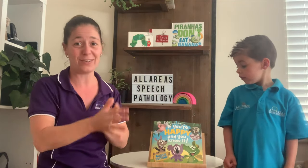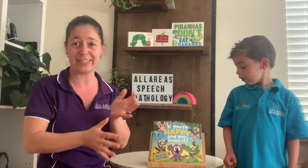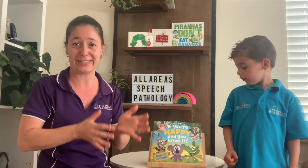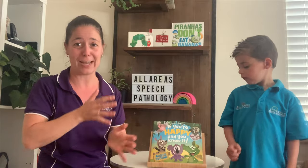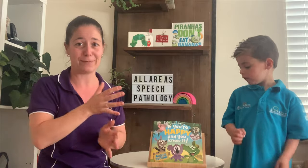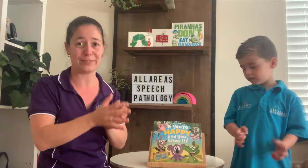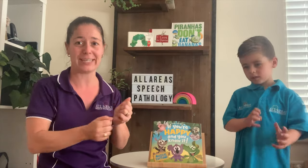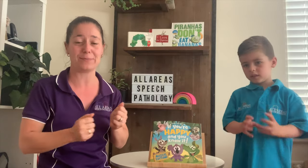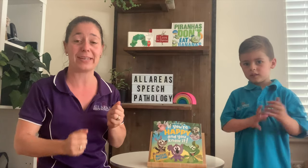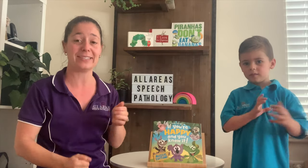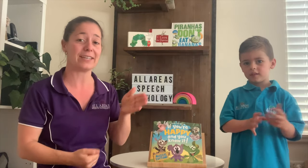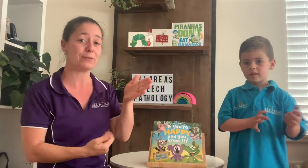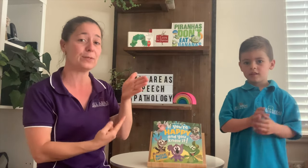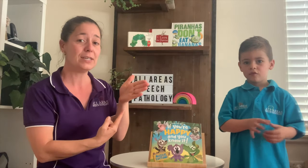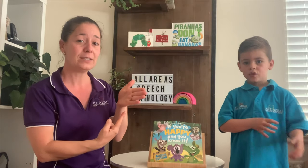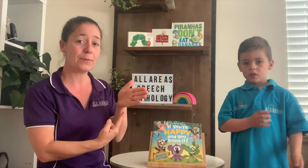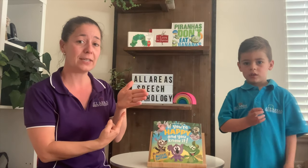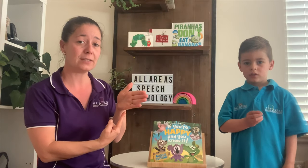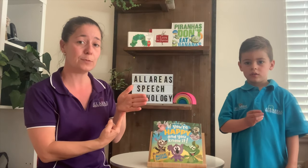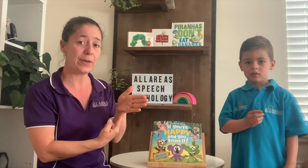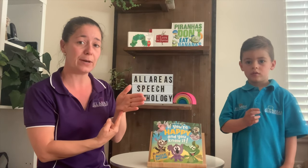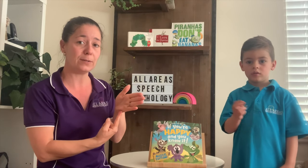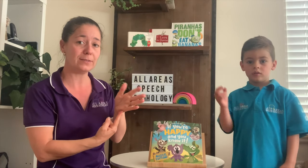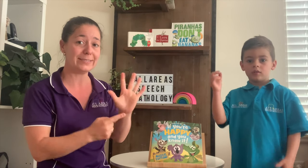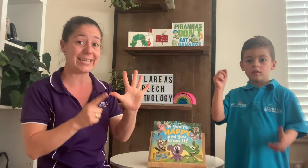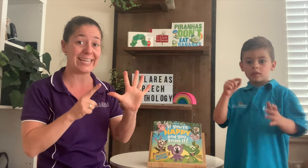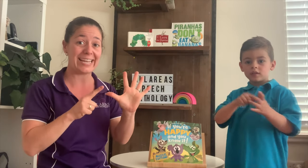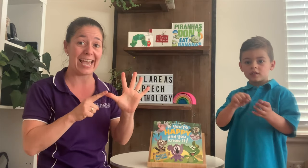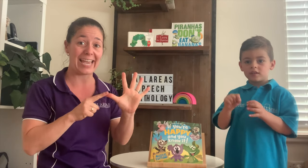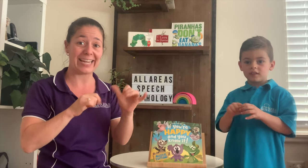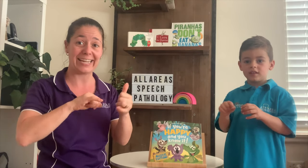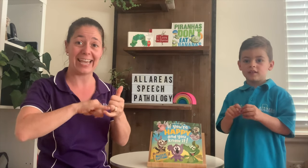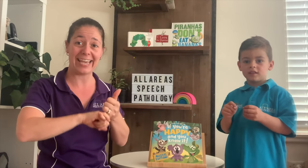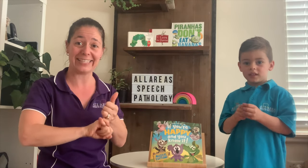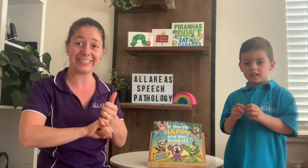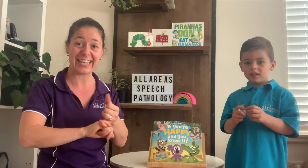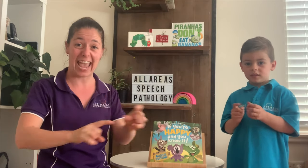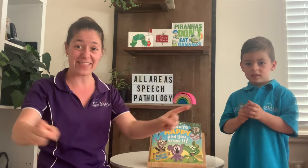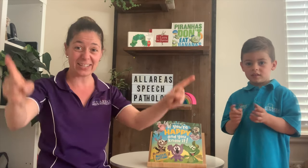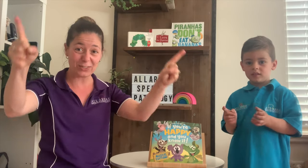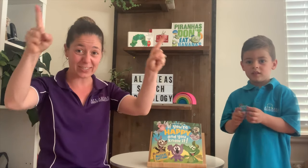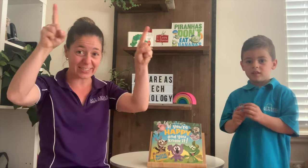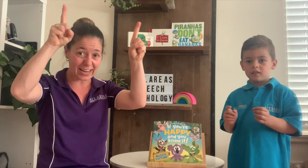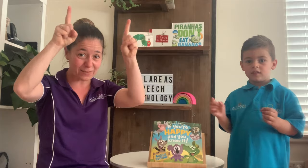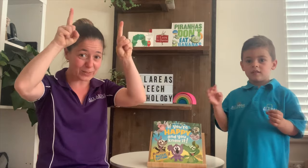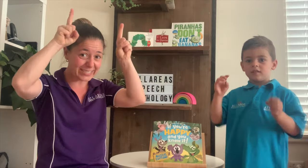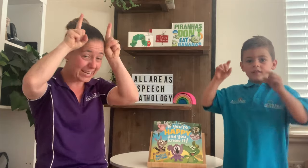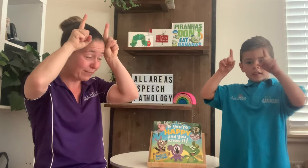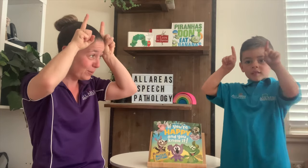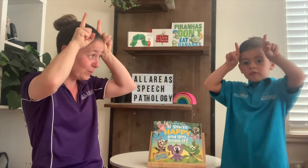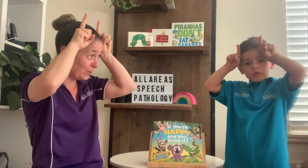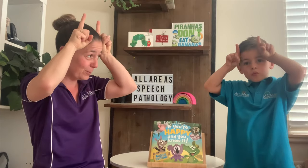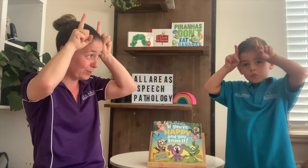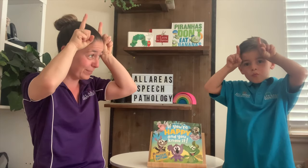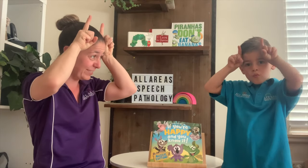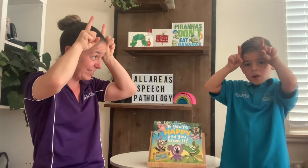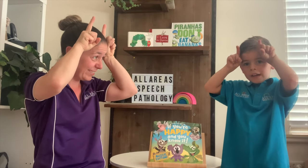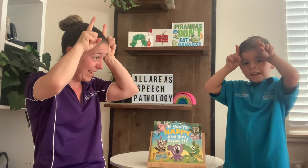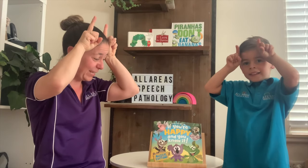a sign for Tasmanian devil, so we're going to spell T-A-S and then do the sign for devil. Are you